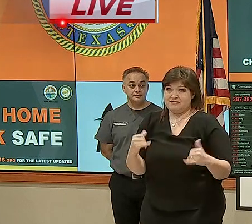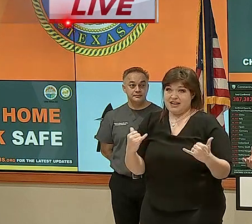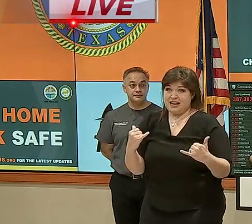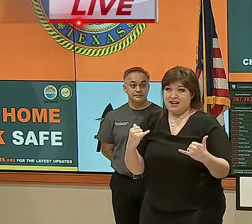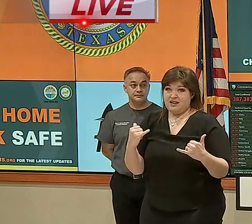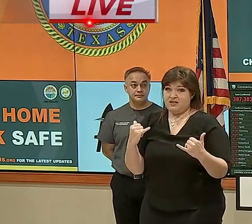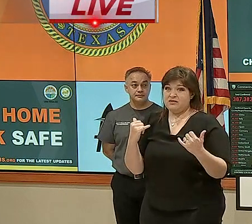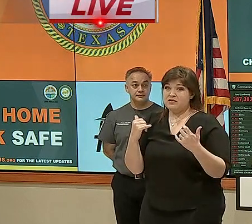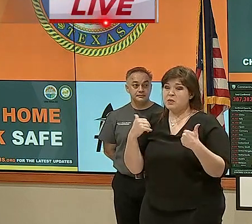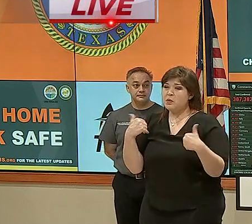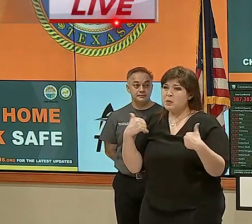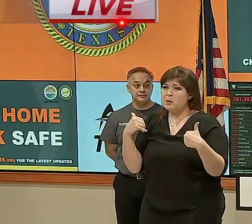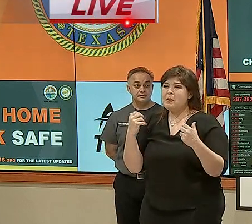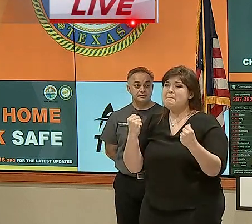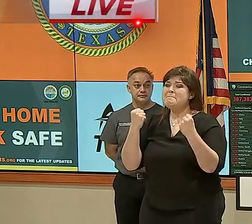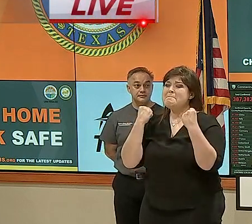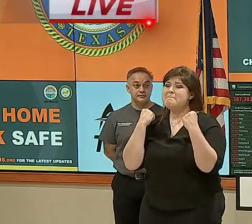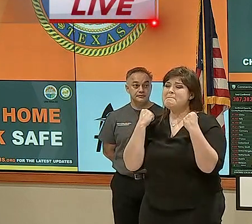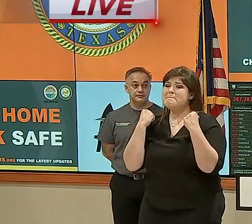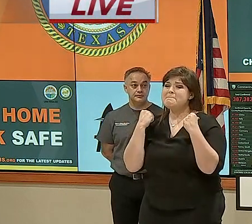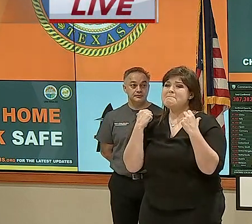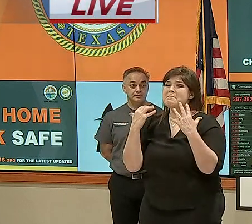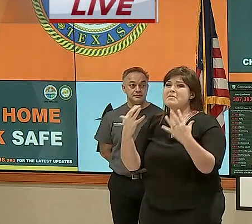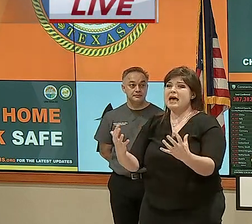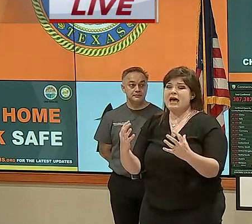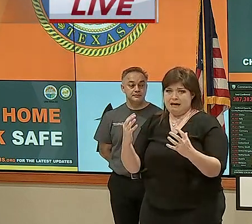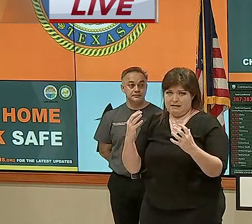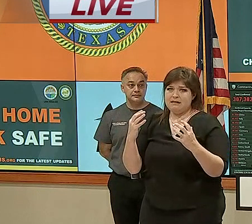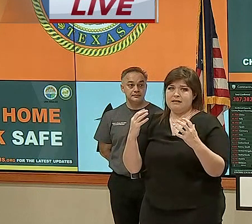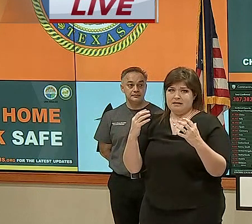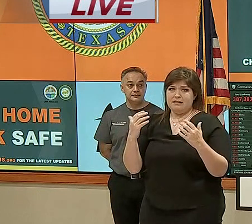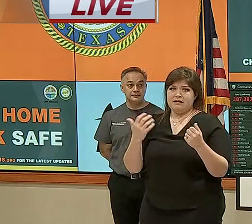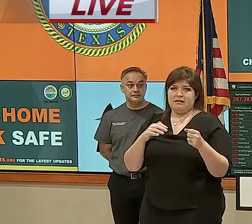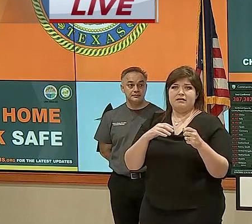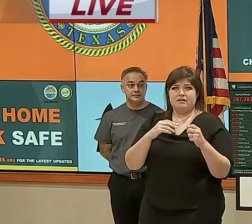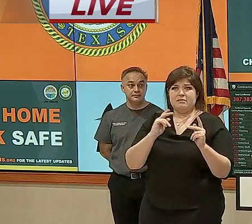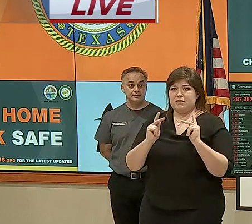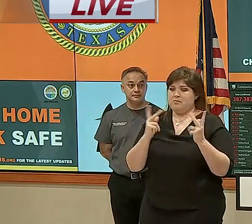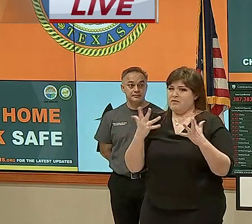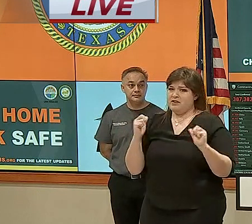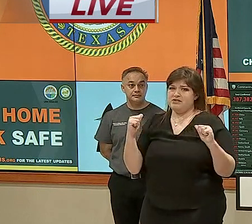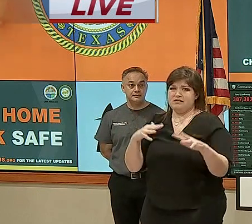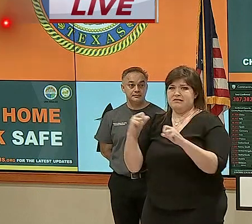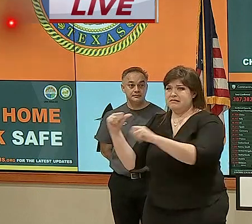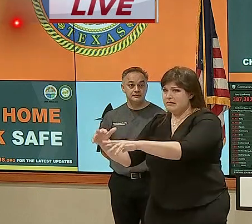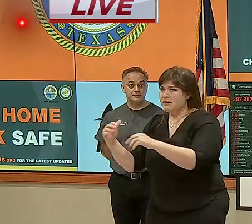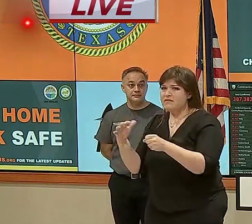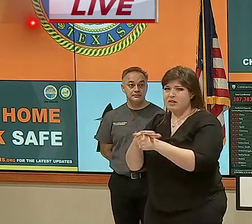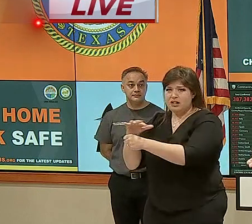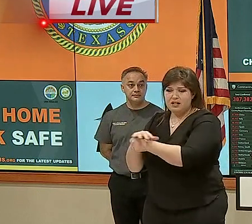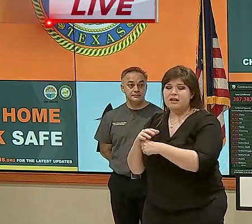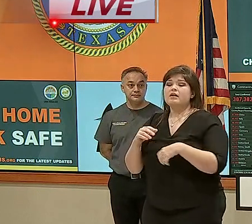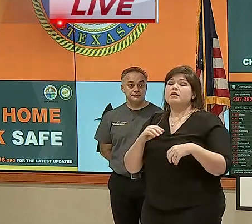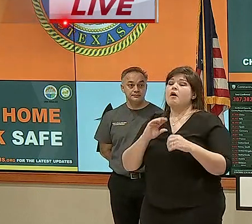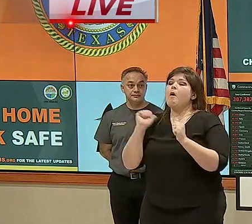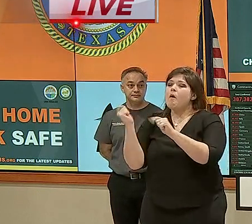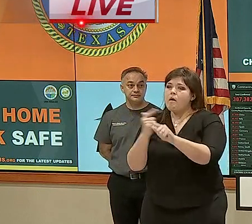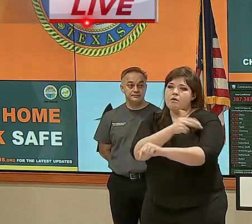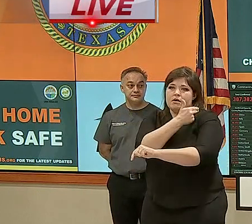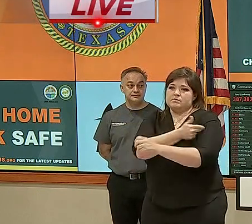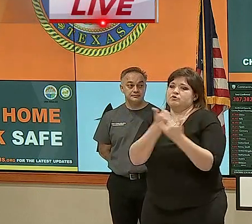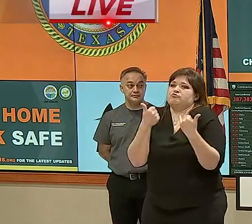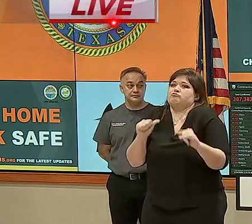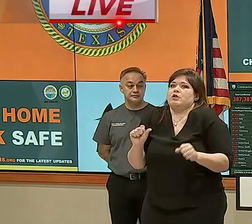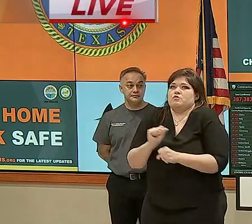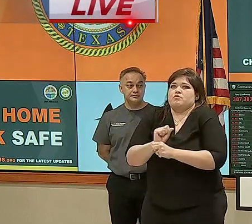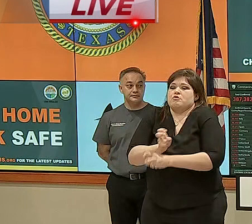a great critical mass of leadership across the city. Every one of our hospital systems is working diligently to do all of the things that we